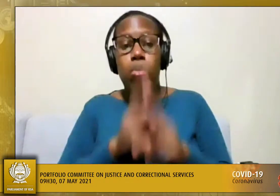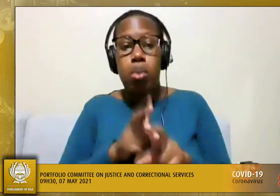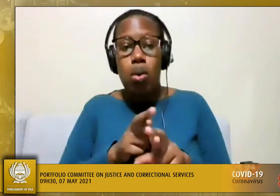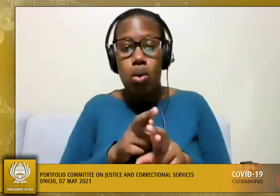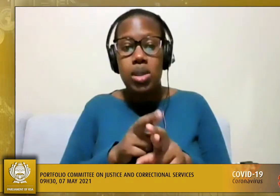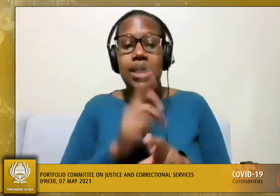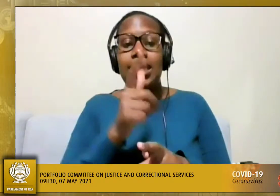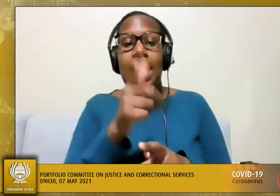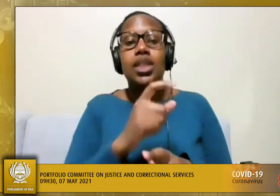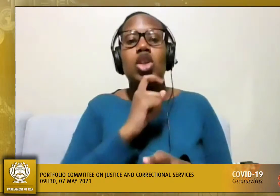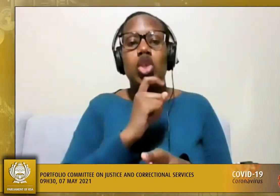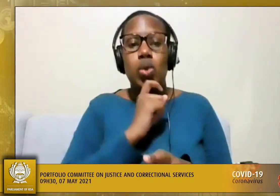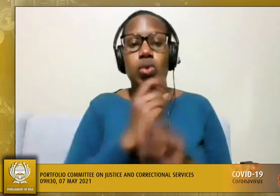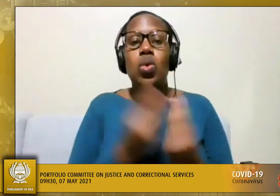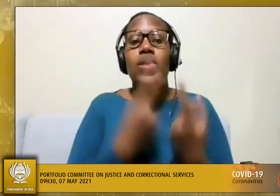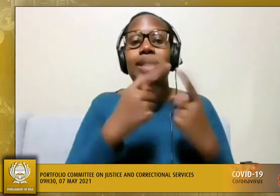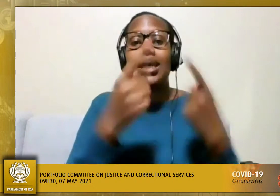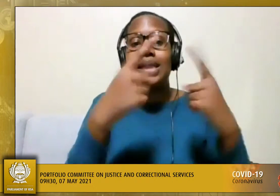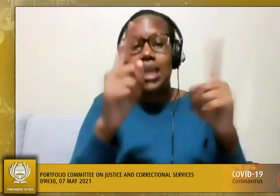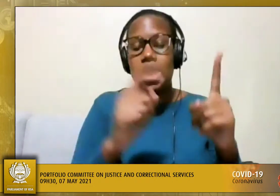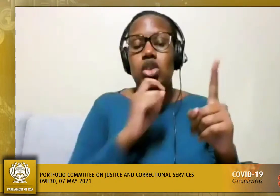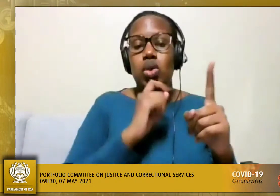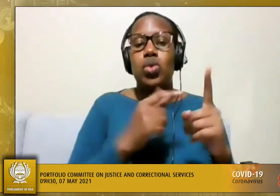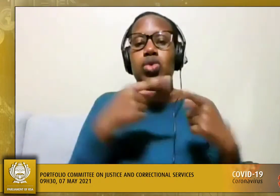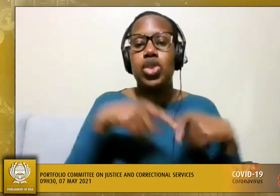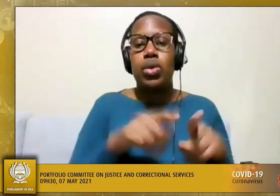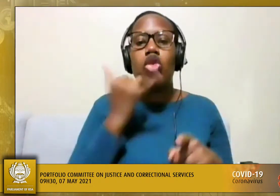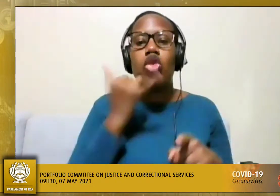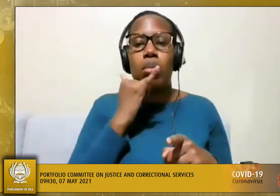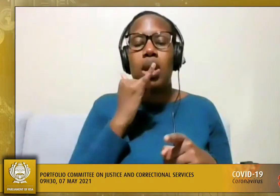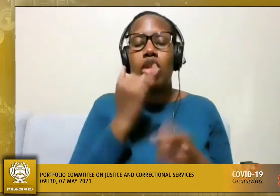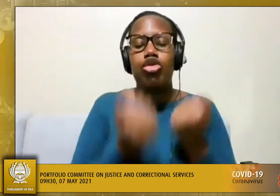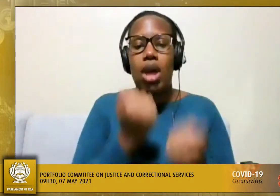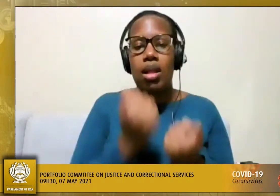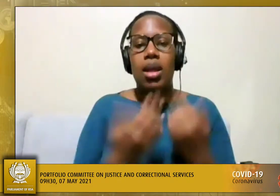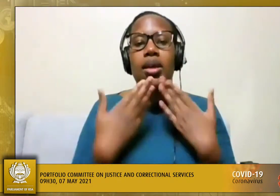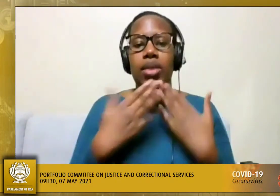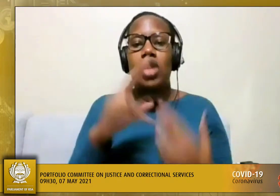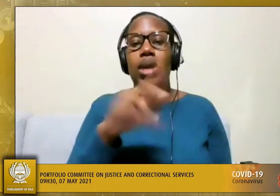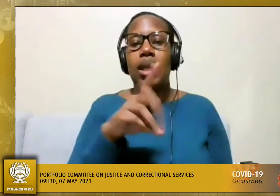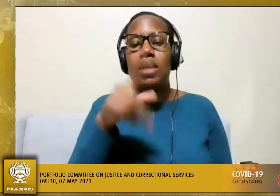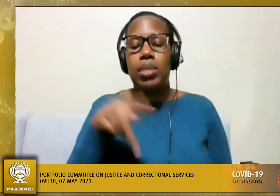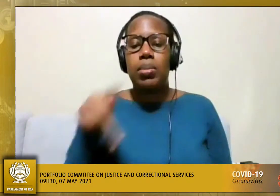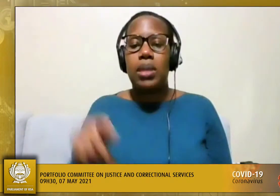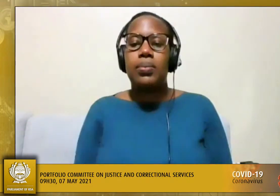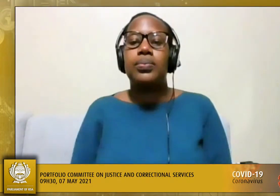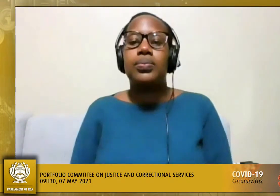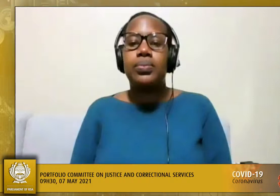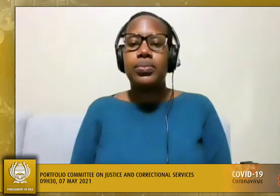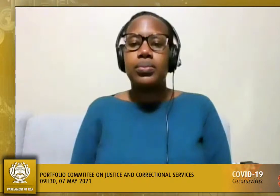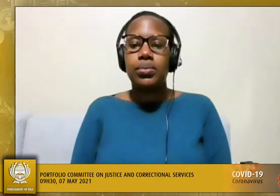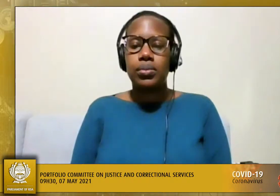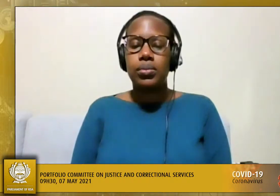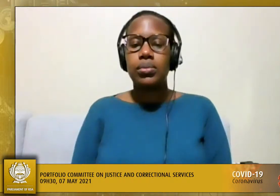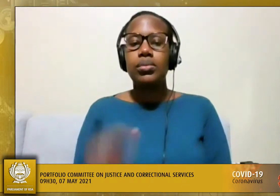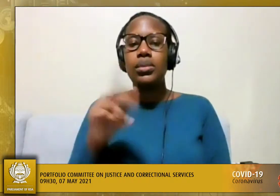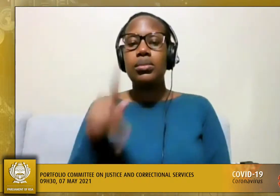later used with success during the criminal trial thank you very much ndpp thank you